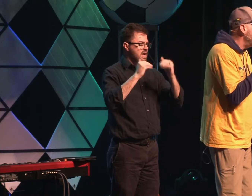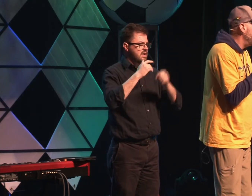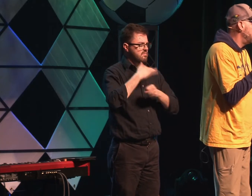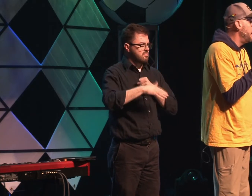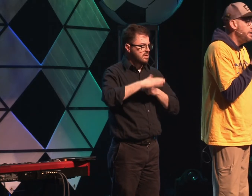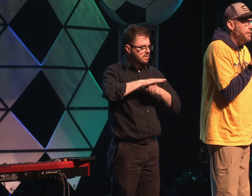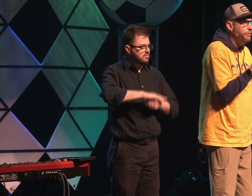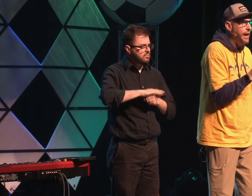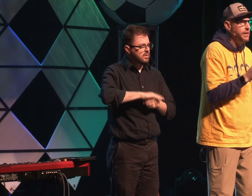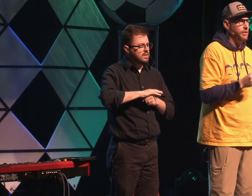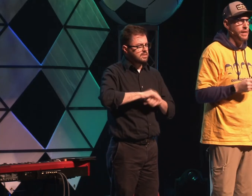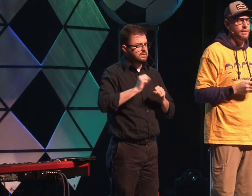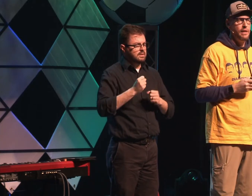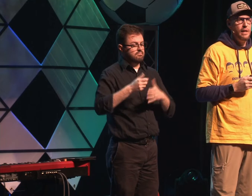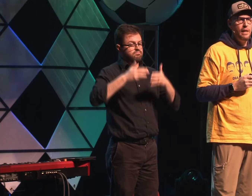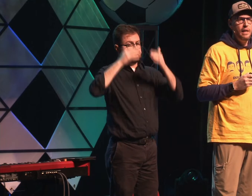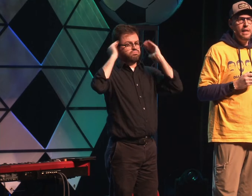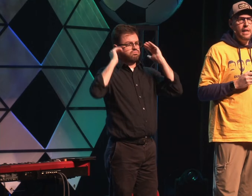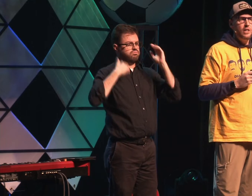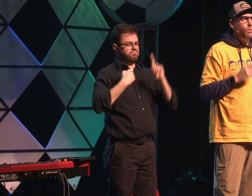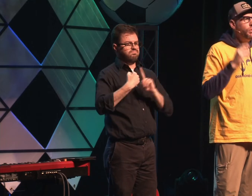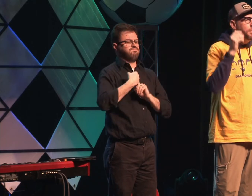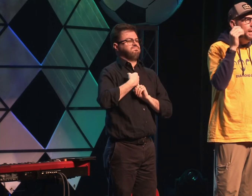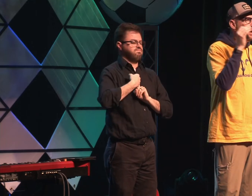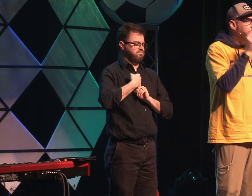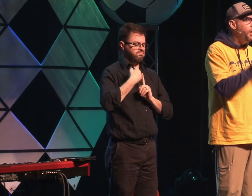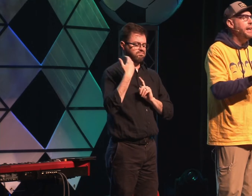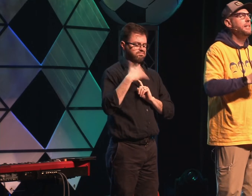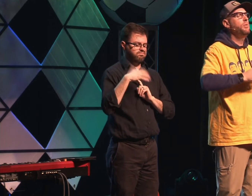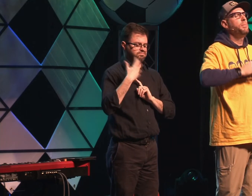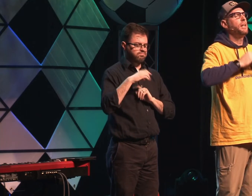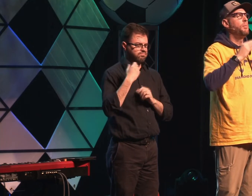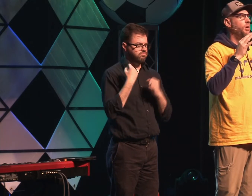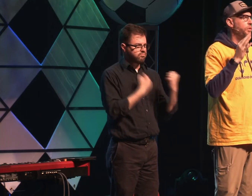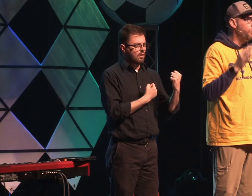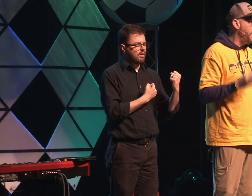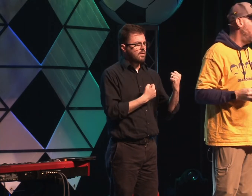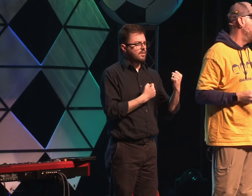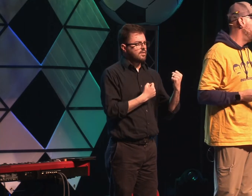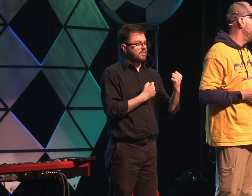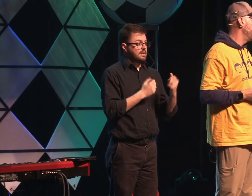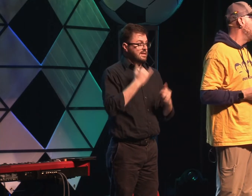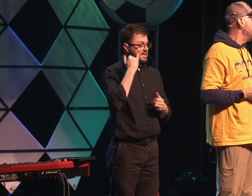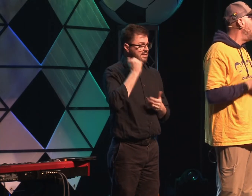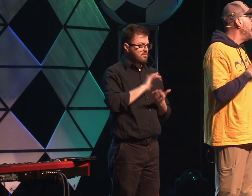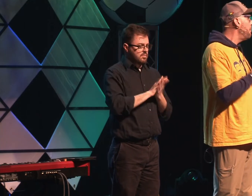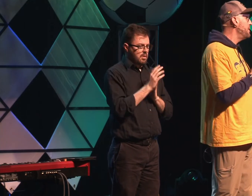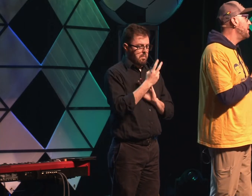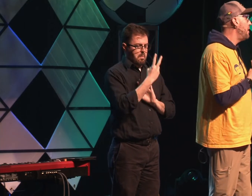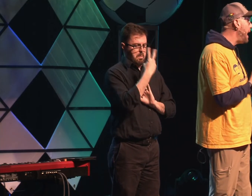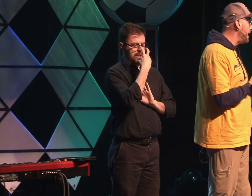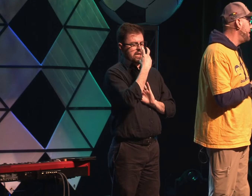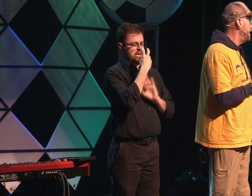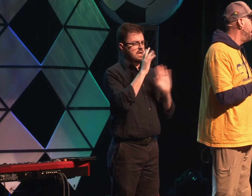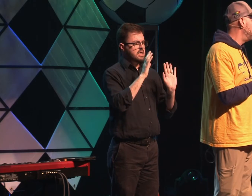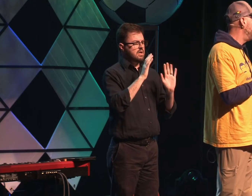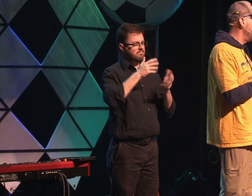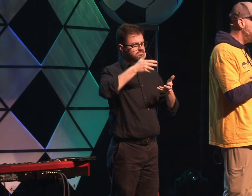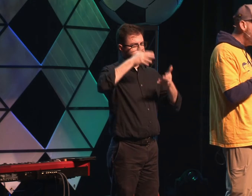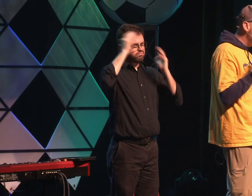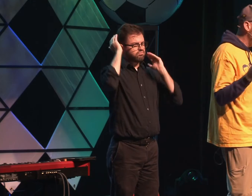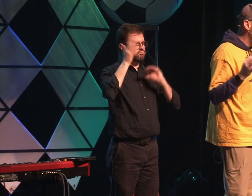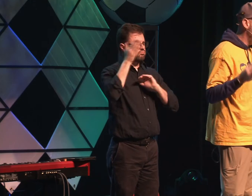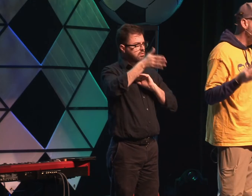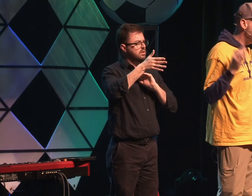those things can factor in. And so when we become blinded, we become overwhelmed. Now, in episode 8 of